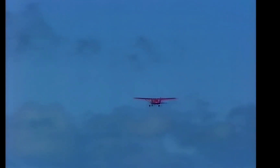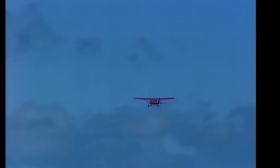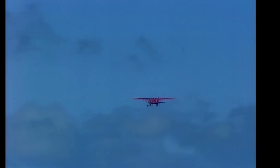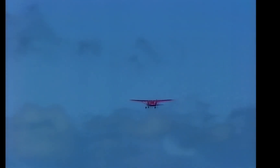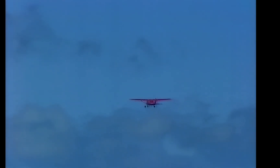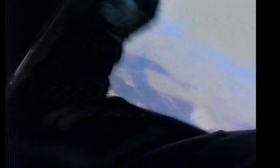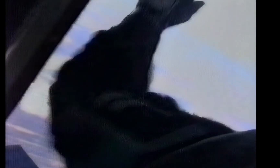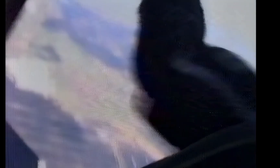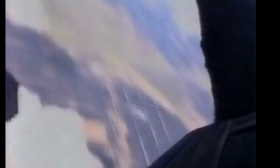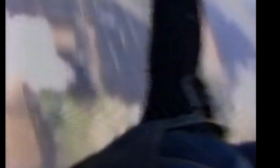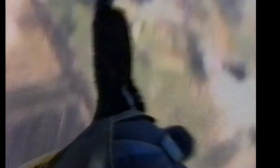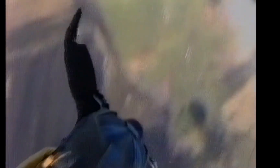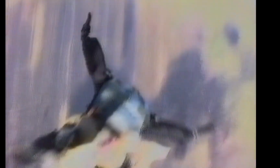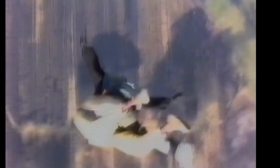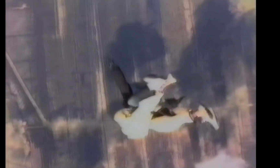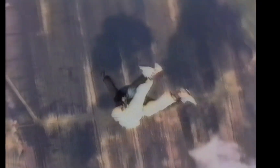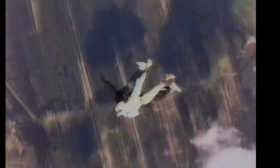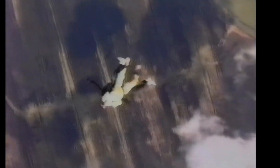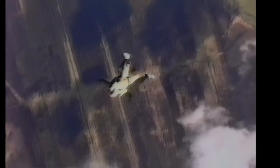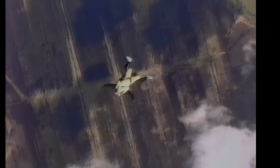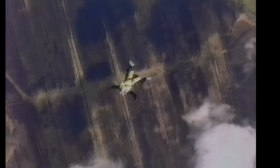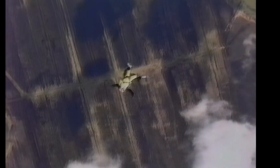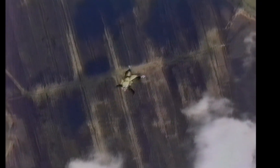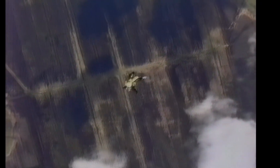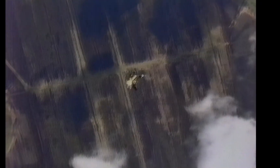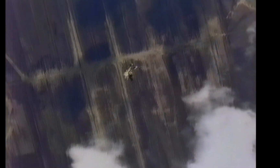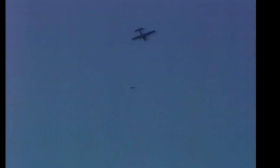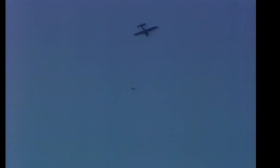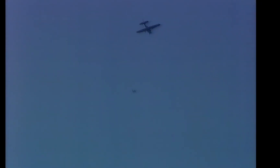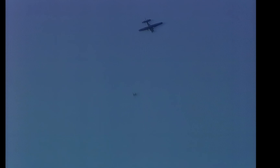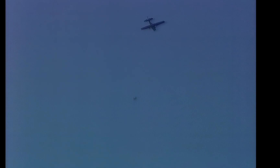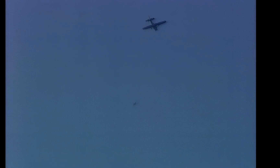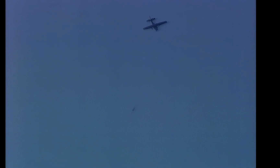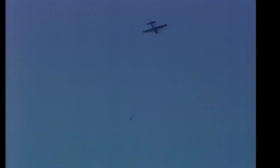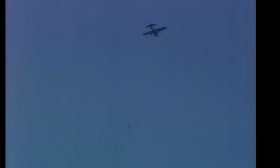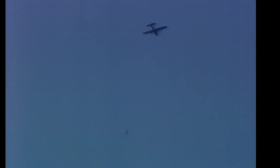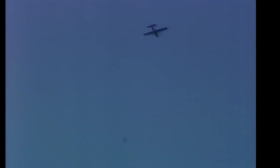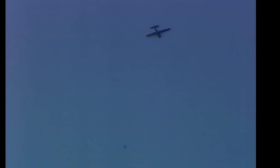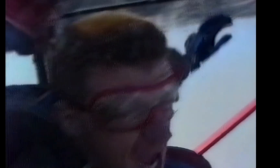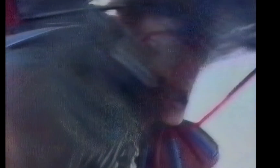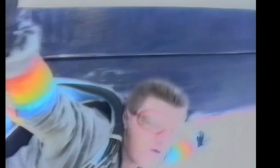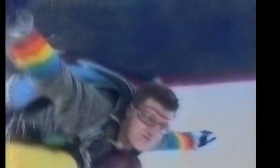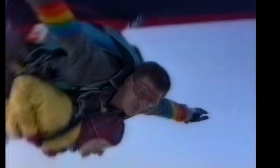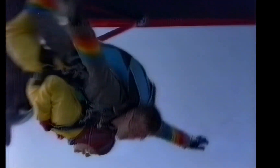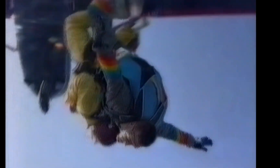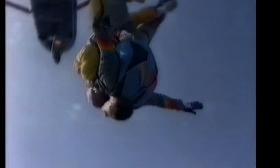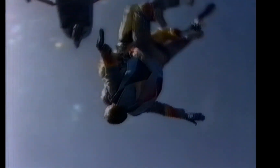Take a parachute and jump. You can't stay here forever when everyone else